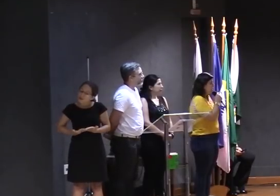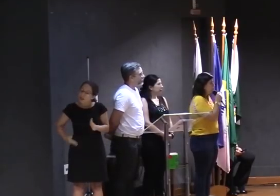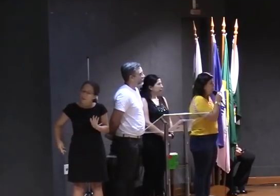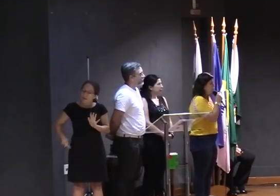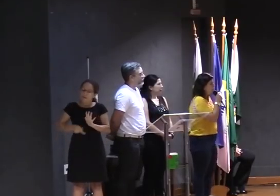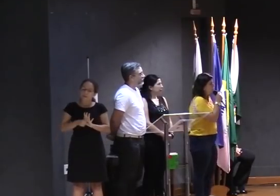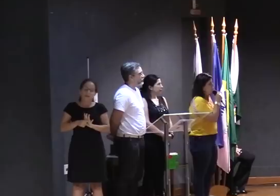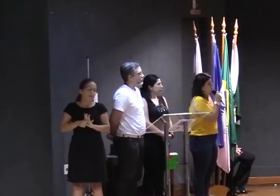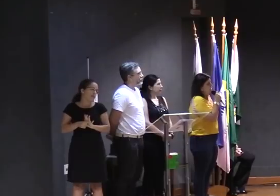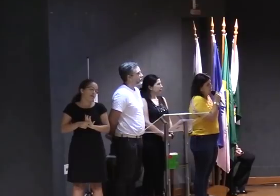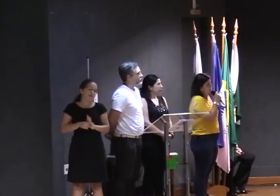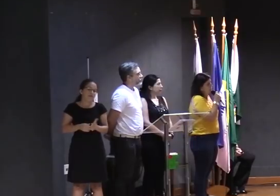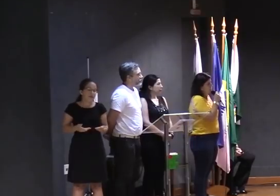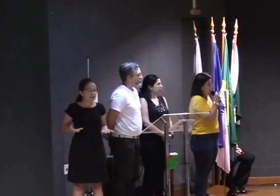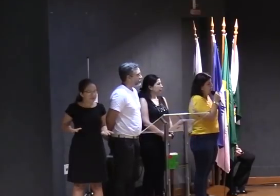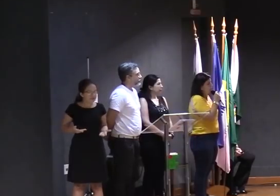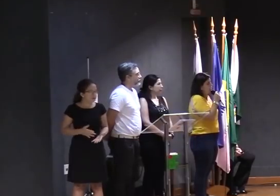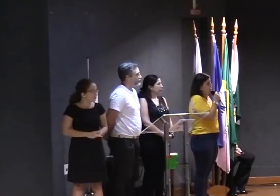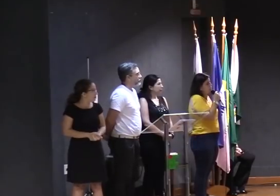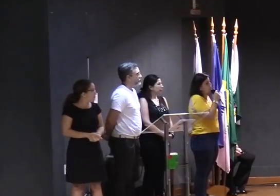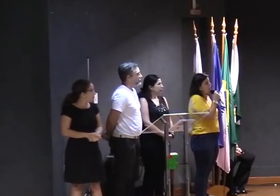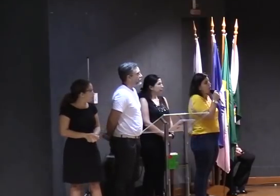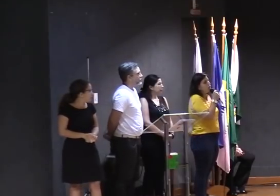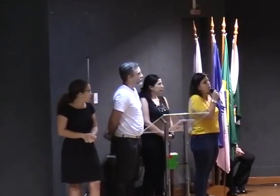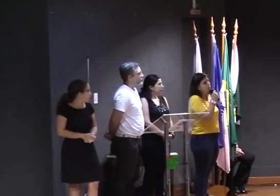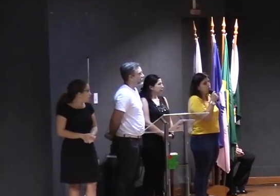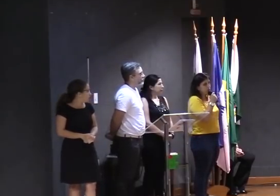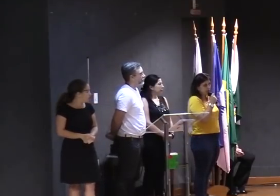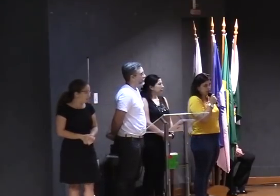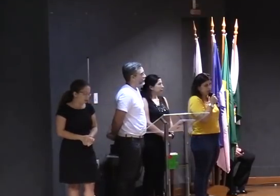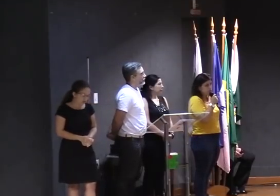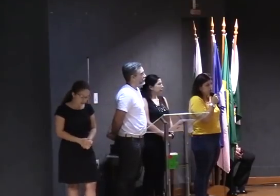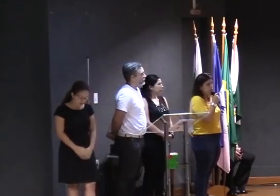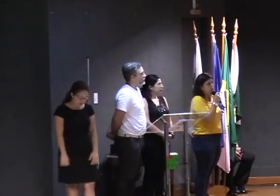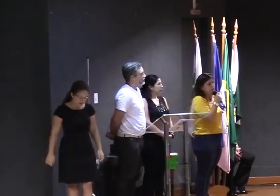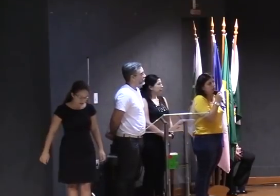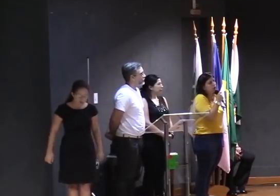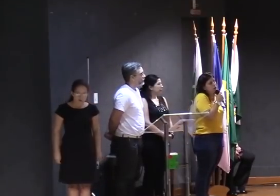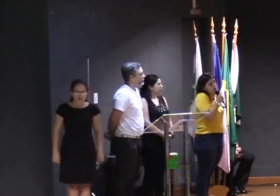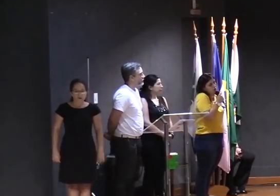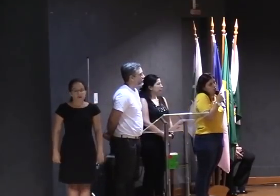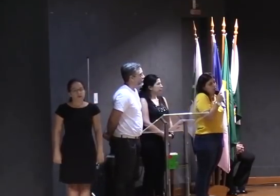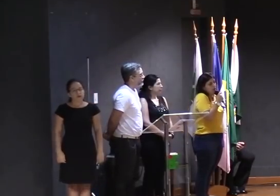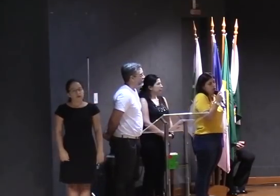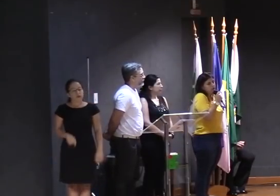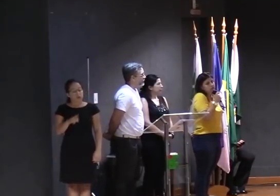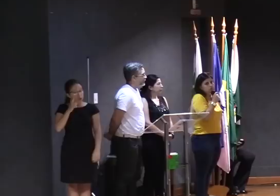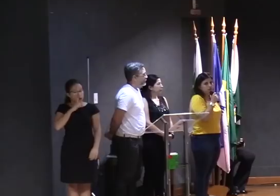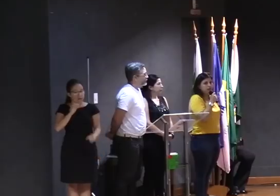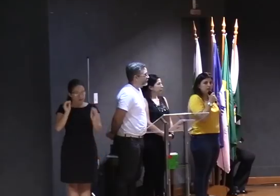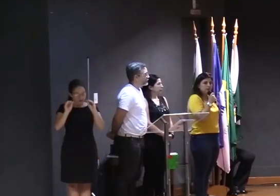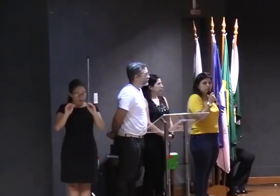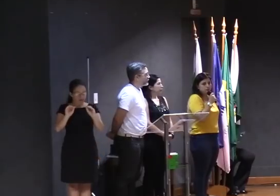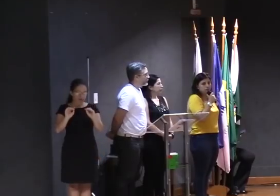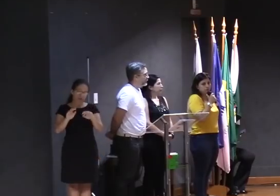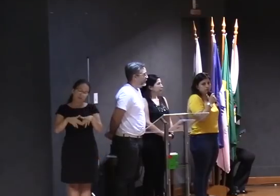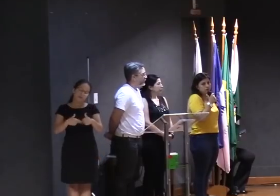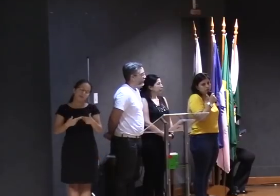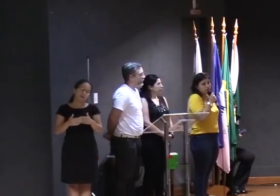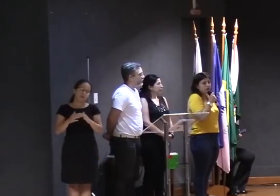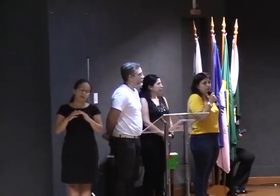Eles preparam um post na sala de aula, porém eles só postam isso quando eles têm uma conexão de